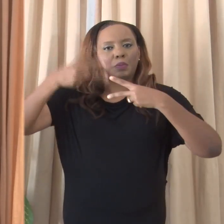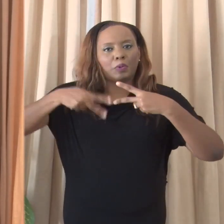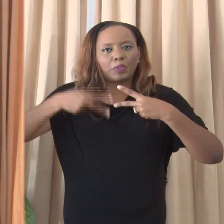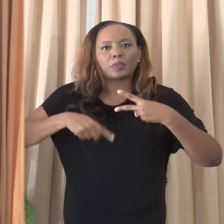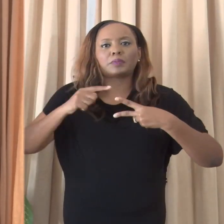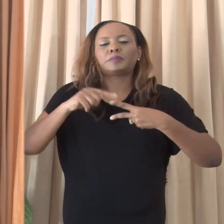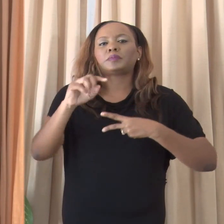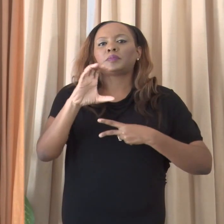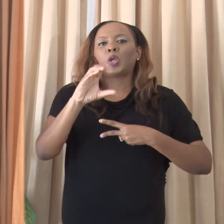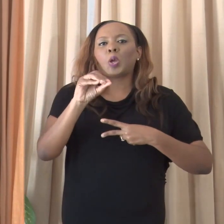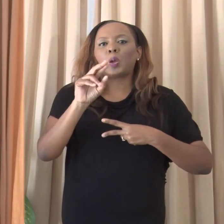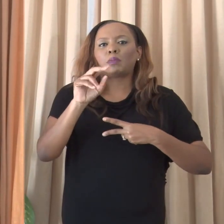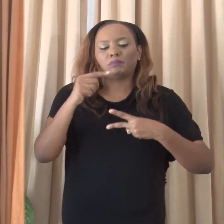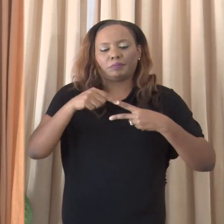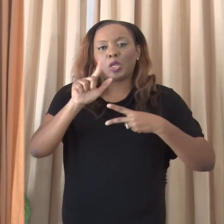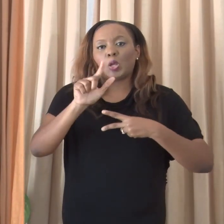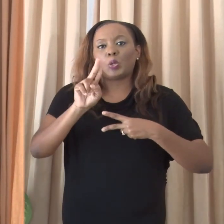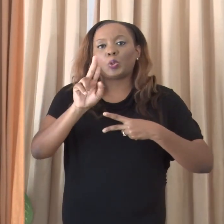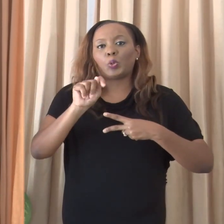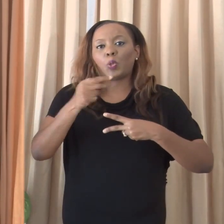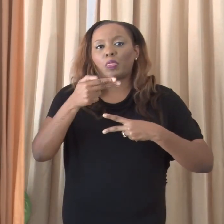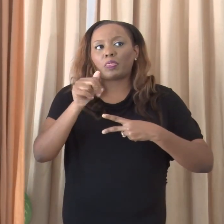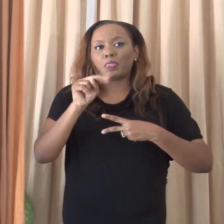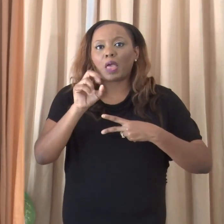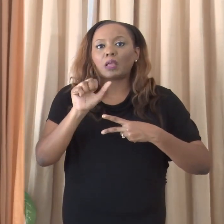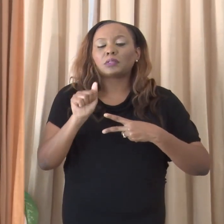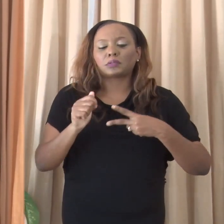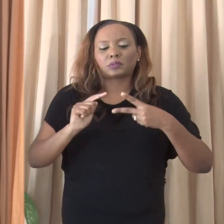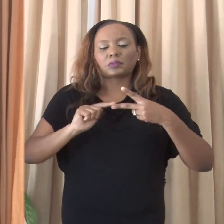the repatriation of their